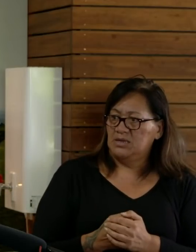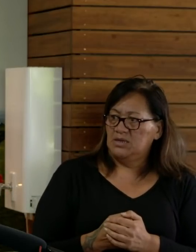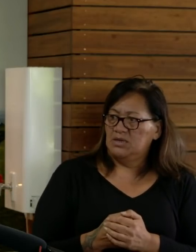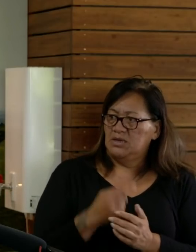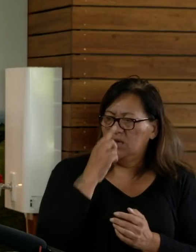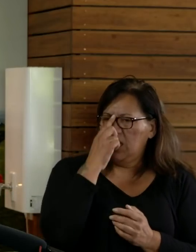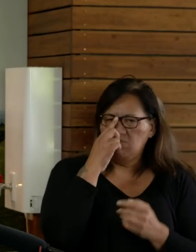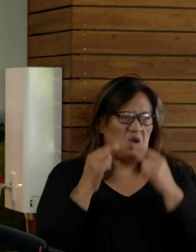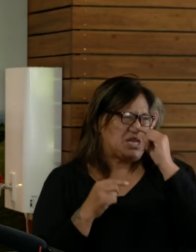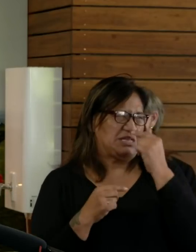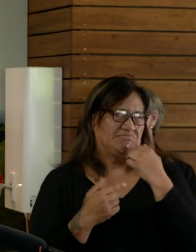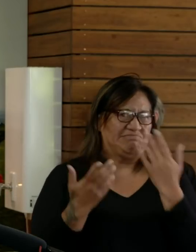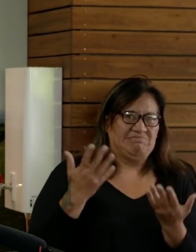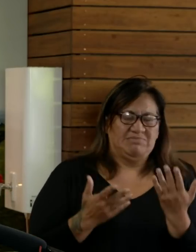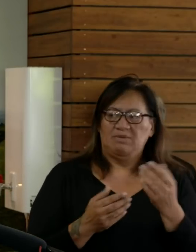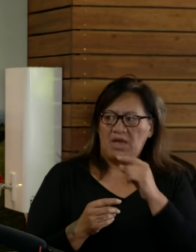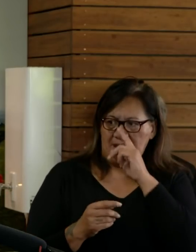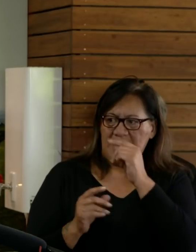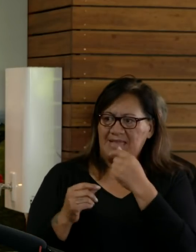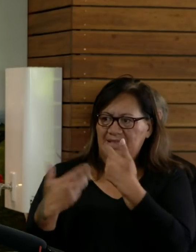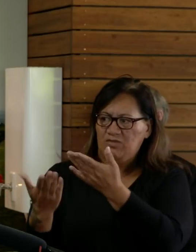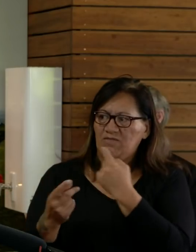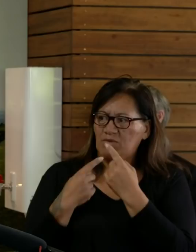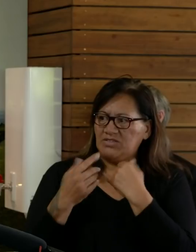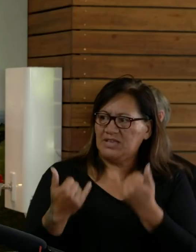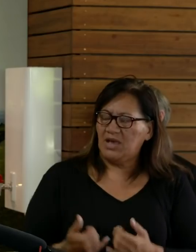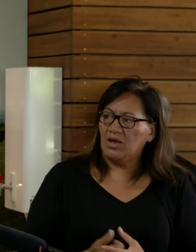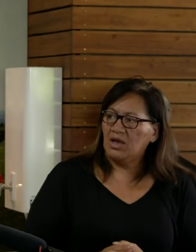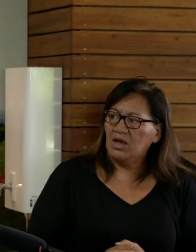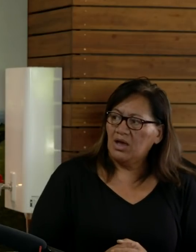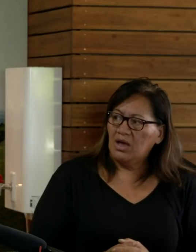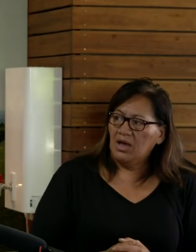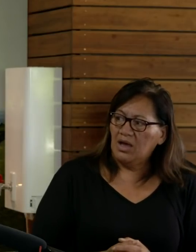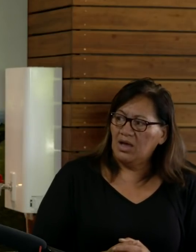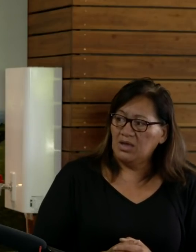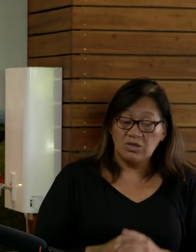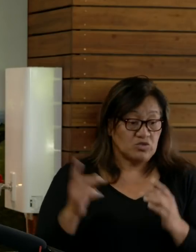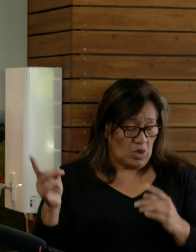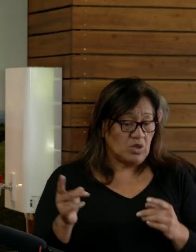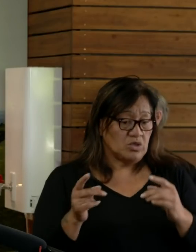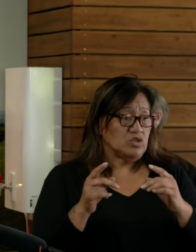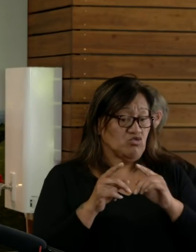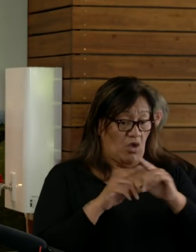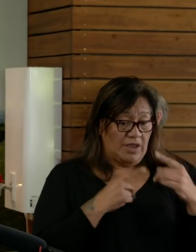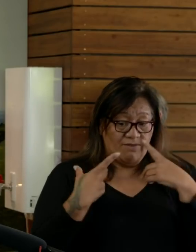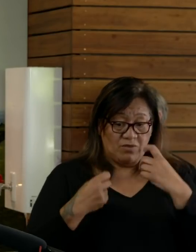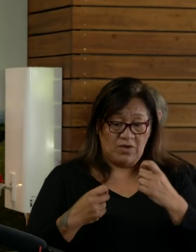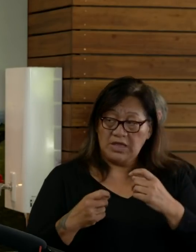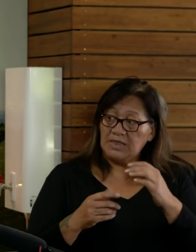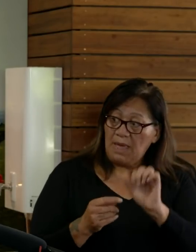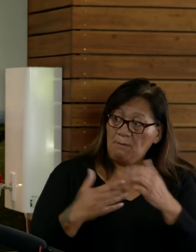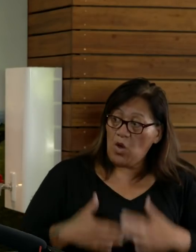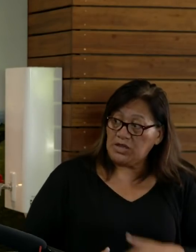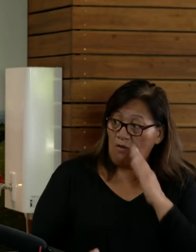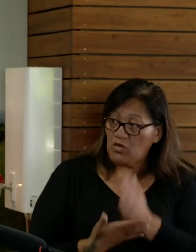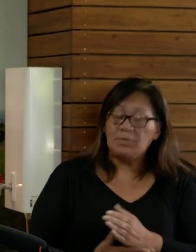an estimate, but we can get that detail to you. Can you confirm, Commissioner, that an attempt was made to try and recover that body? Yes, that's